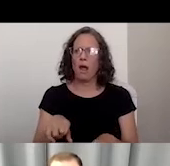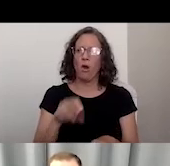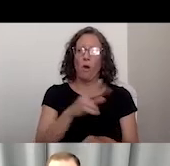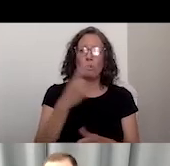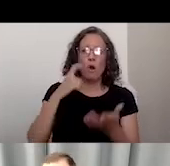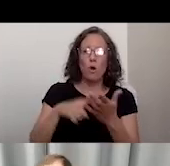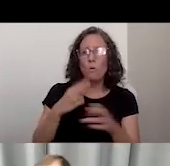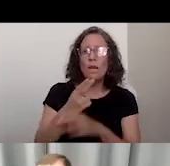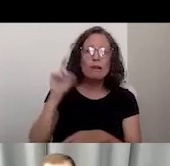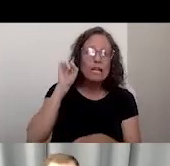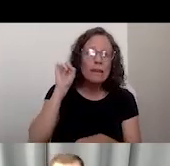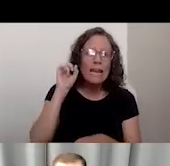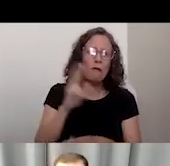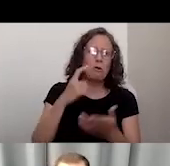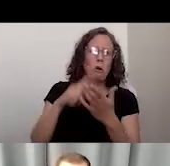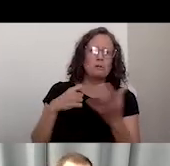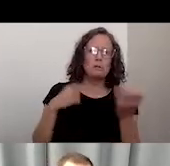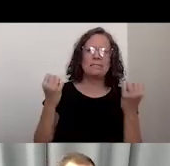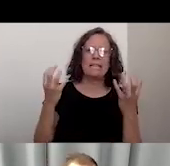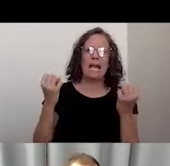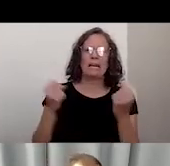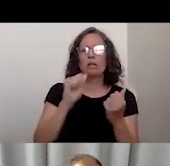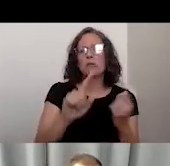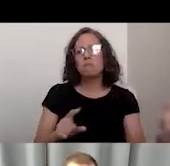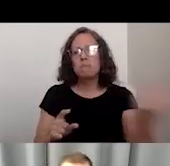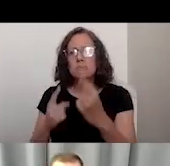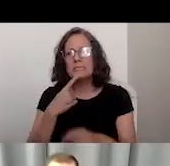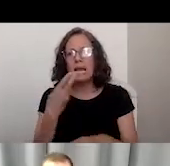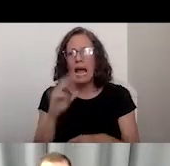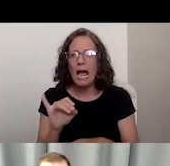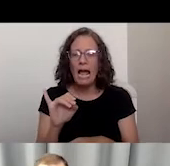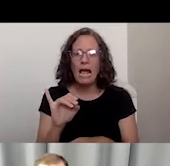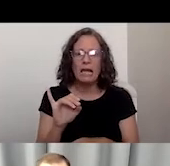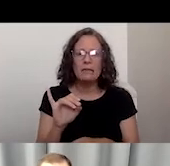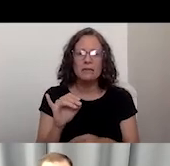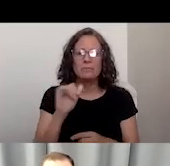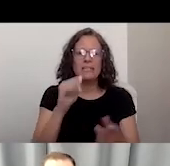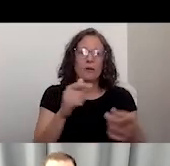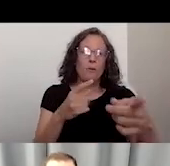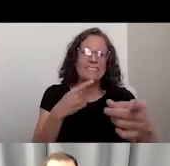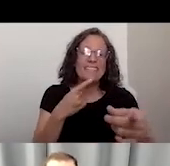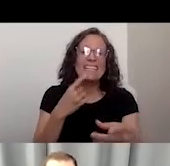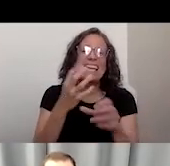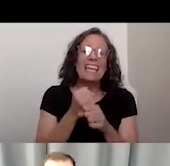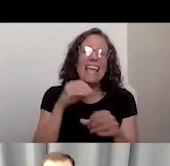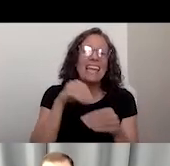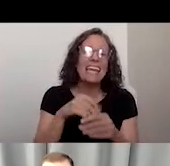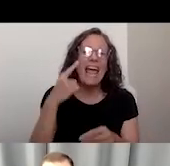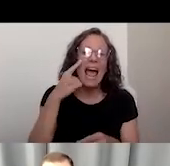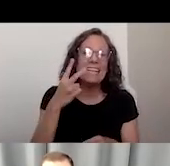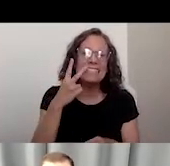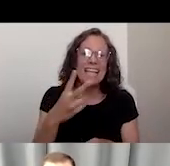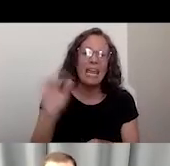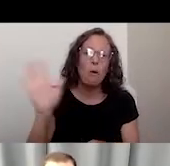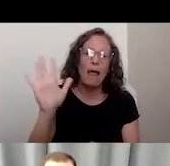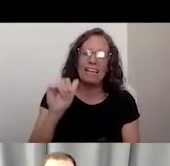so if you say hi and somebody doesn't respond, or maybe you notice hearing aids, or you notice us signing, and you want to come over and